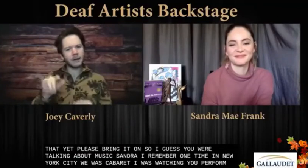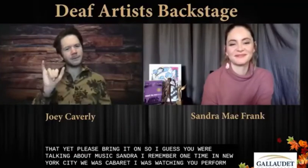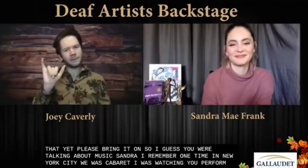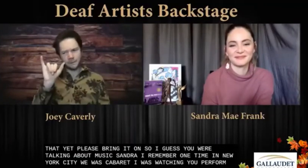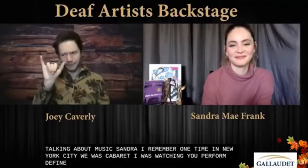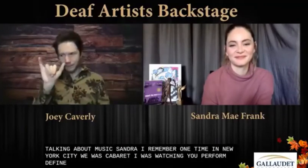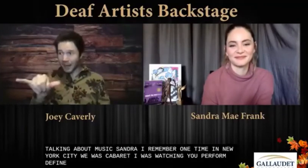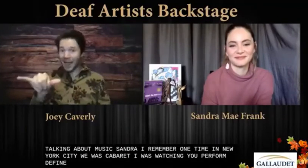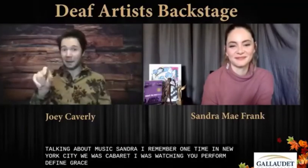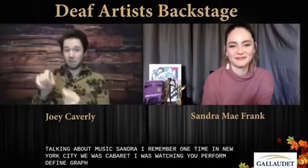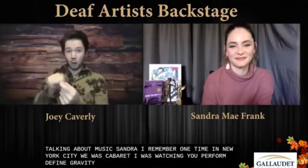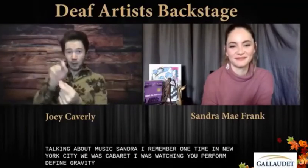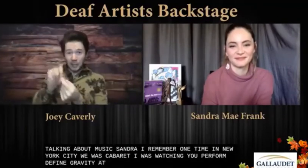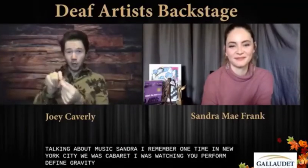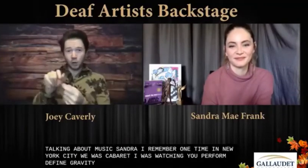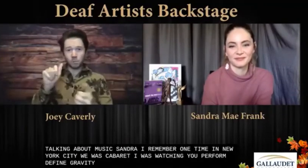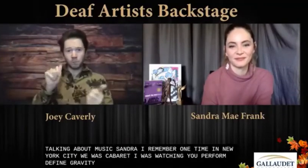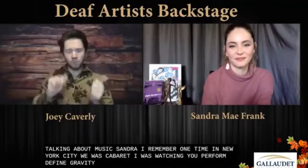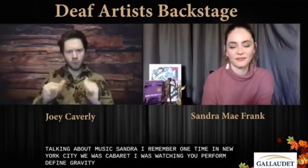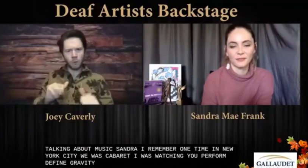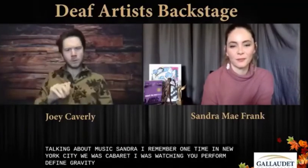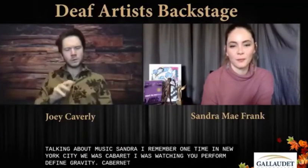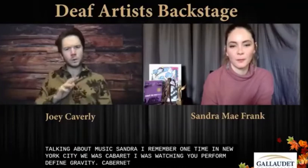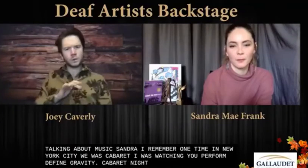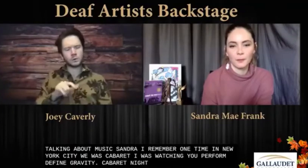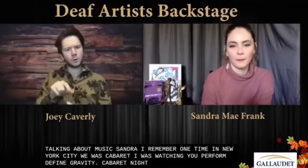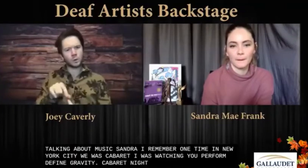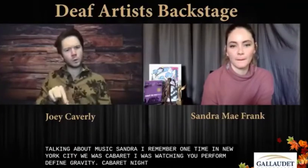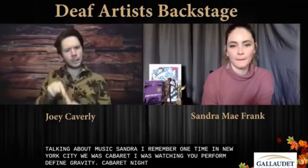defying gravity at that cabaret night